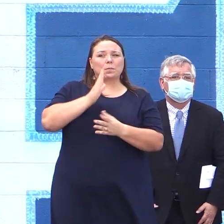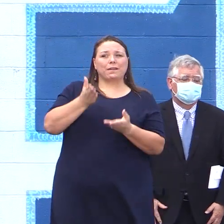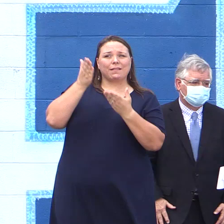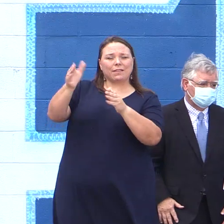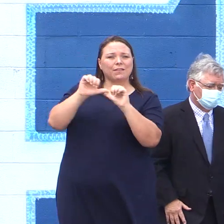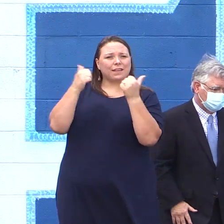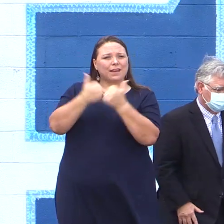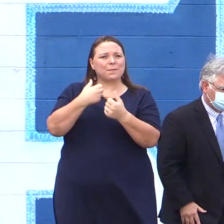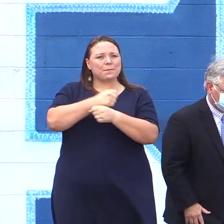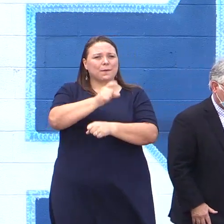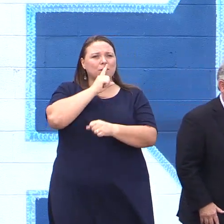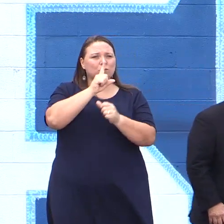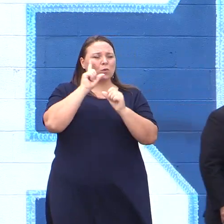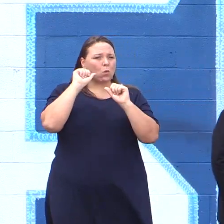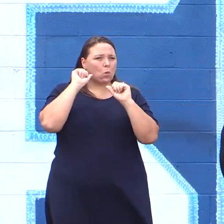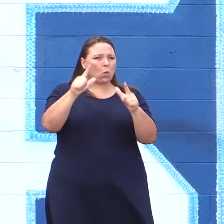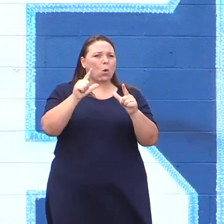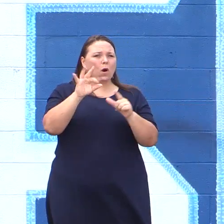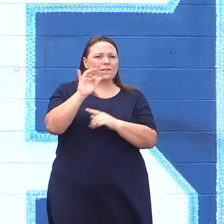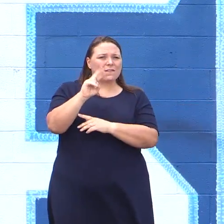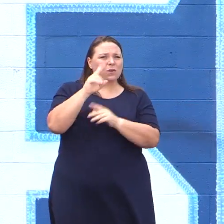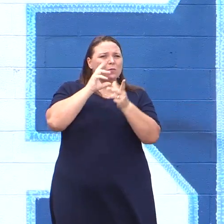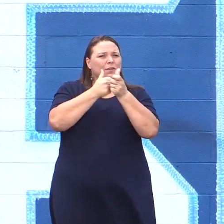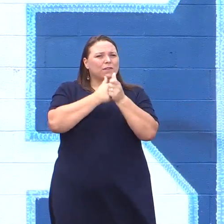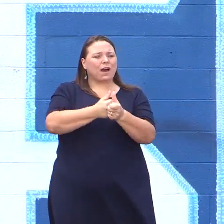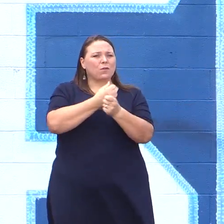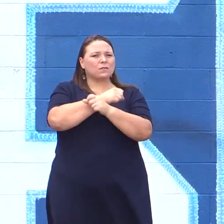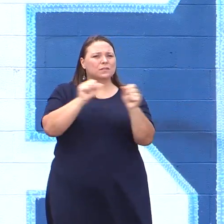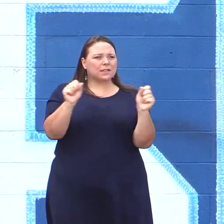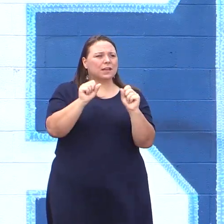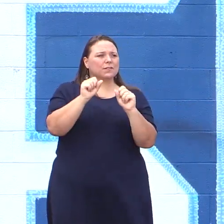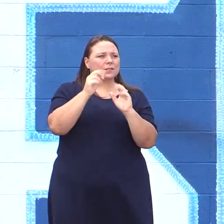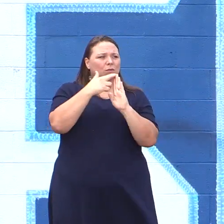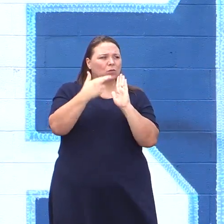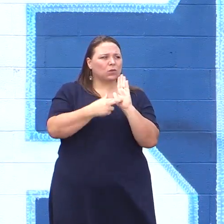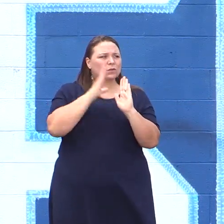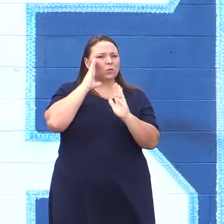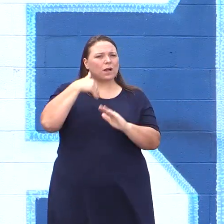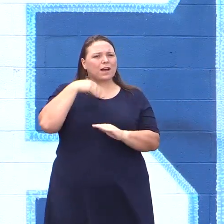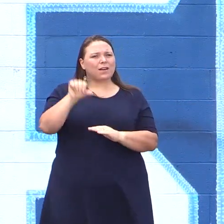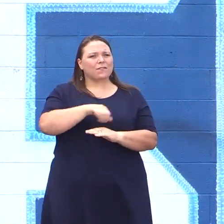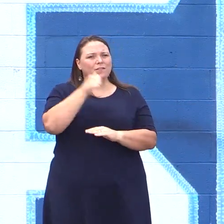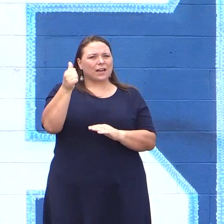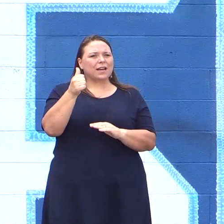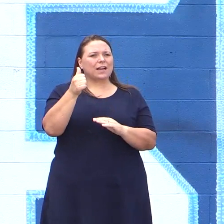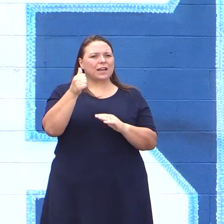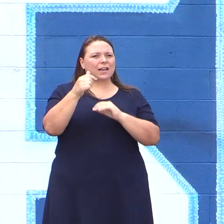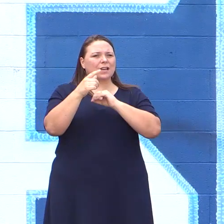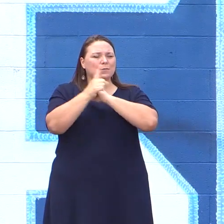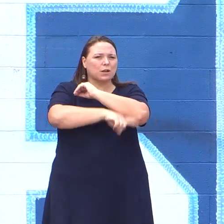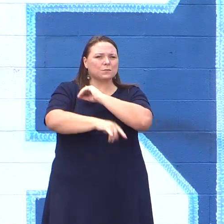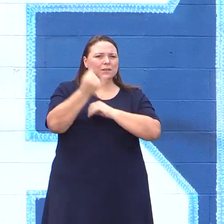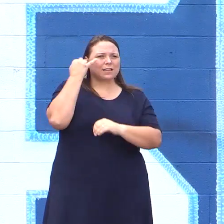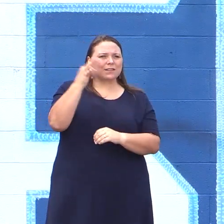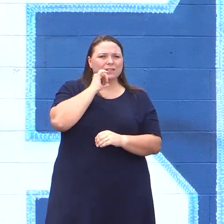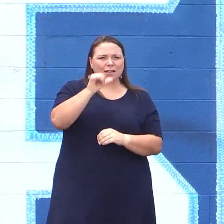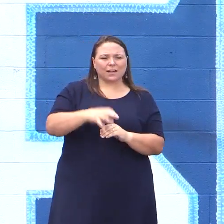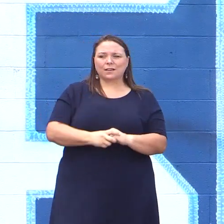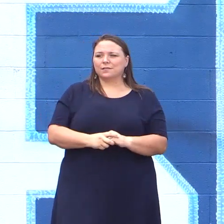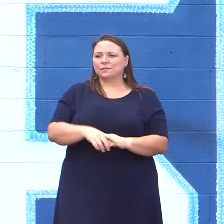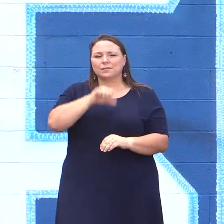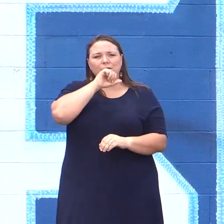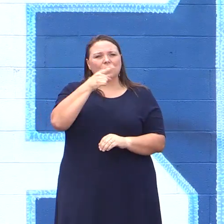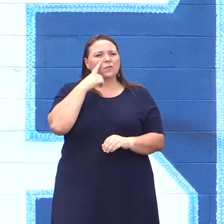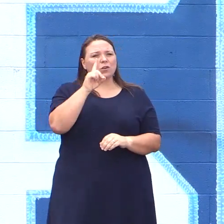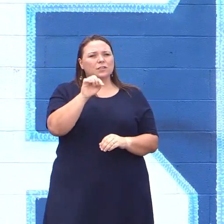are following safety protocols, and are there any consequences that for those who don't? Well, I'd love